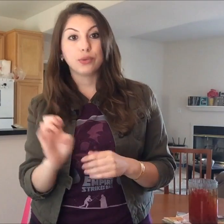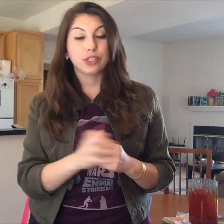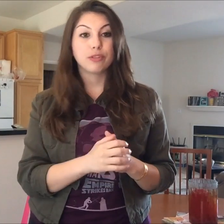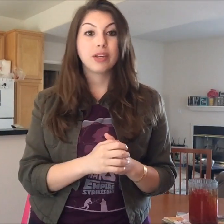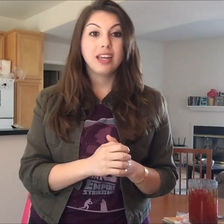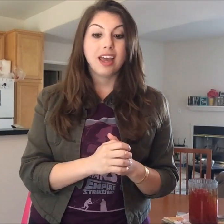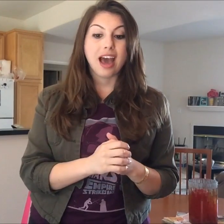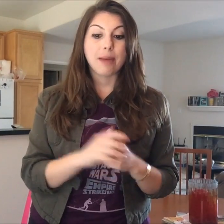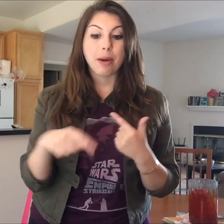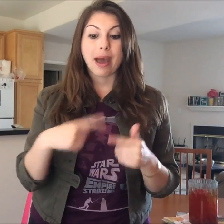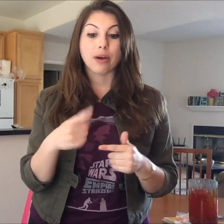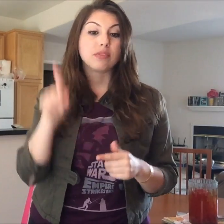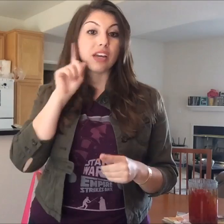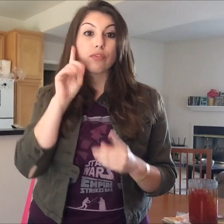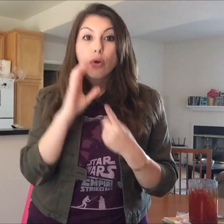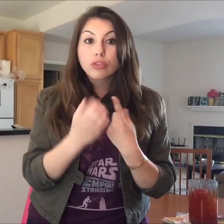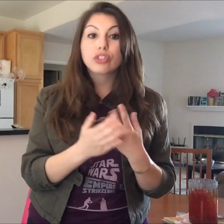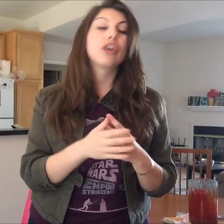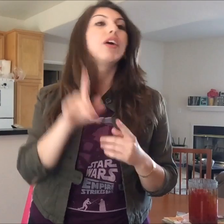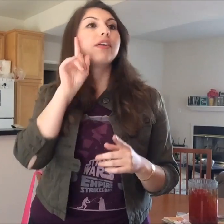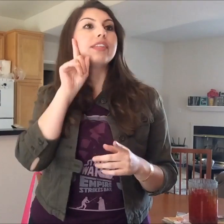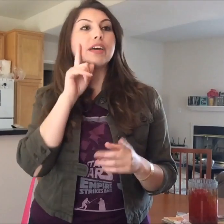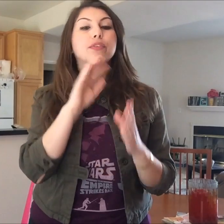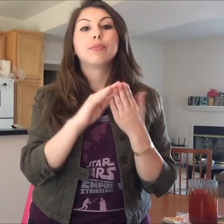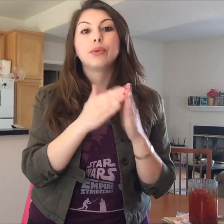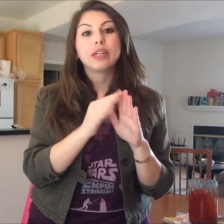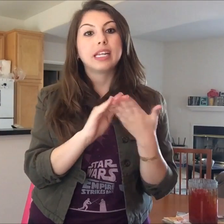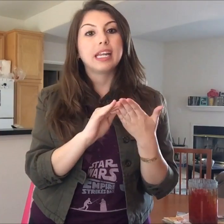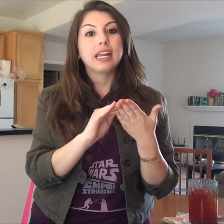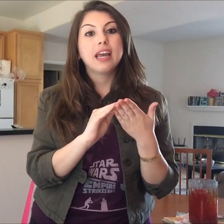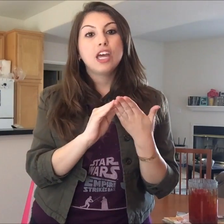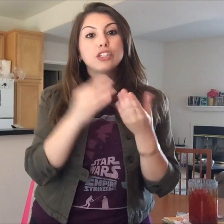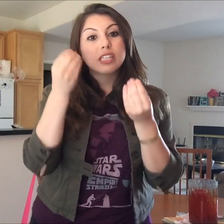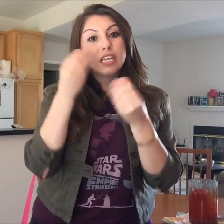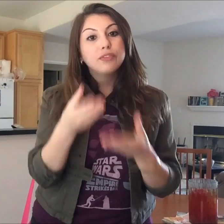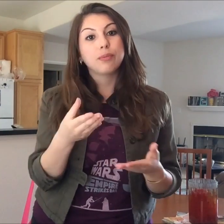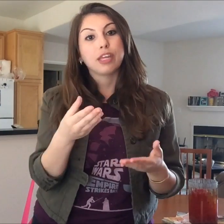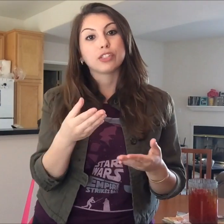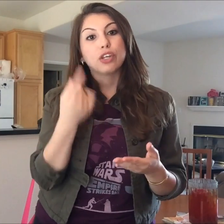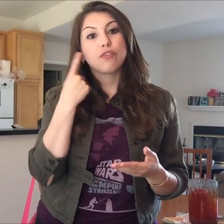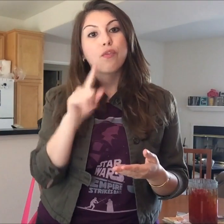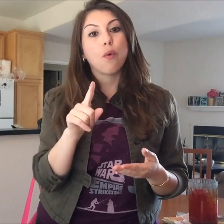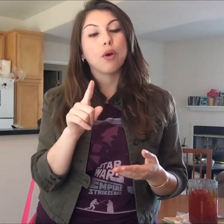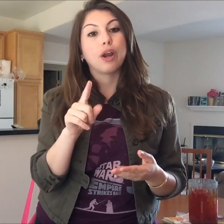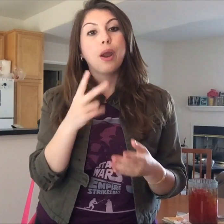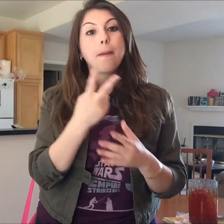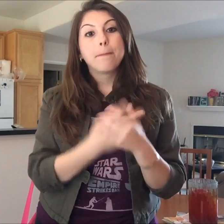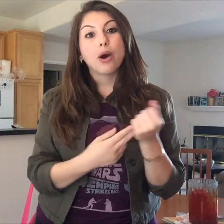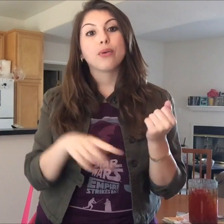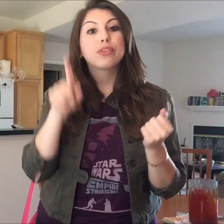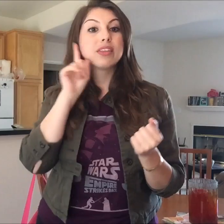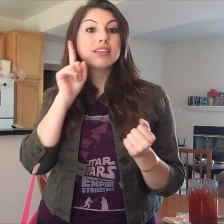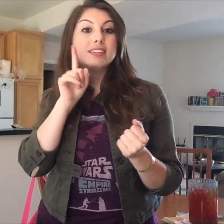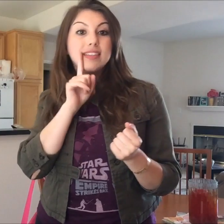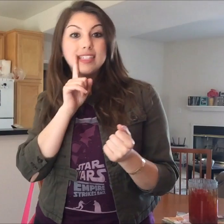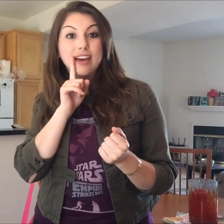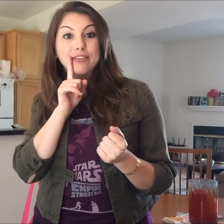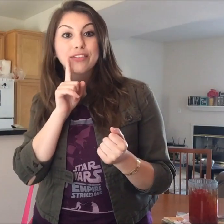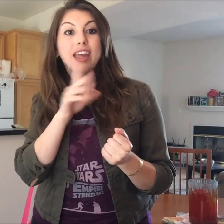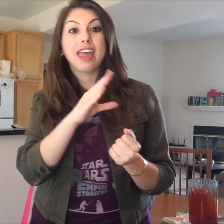YouTube about deaf culture, the deaf community, just information for both the deaf